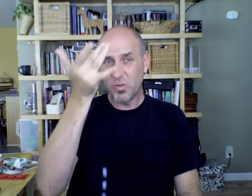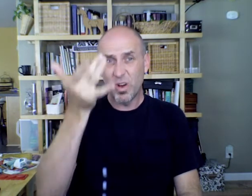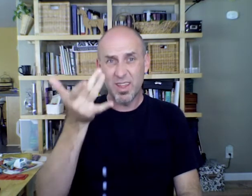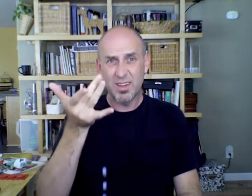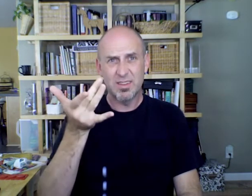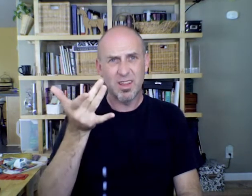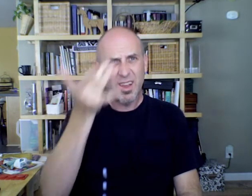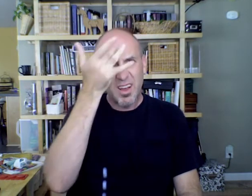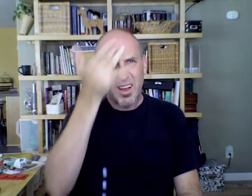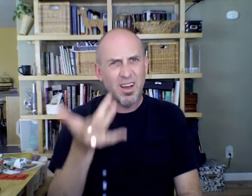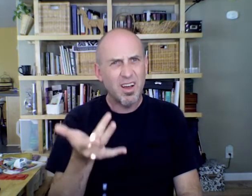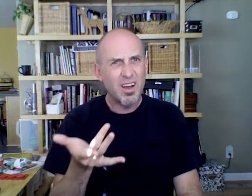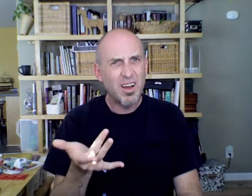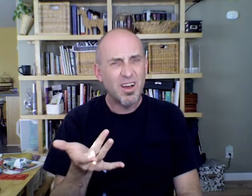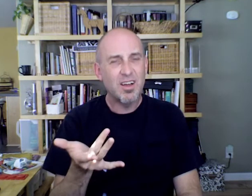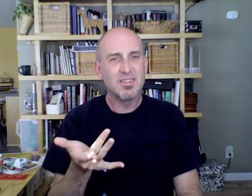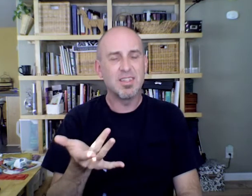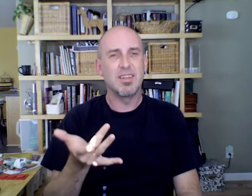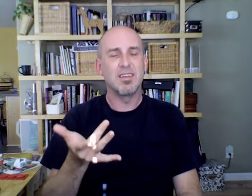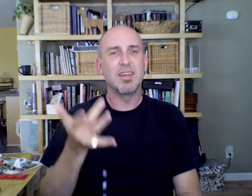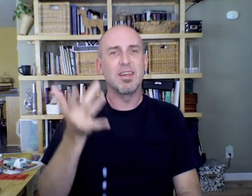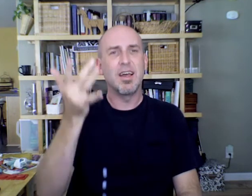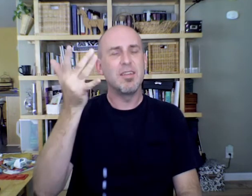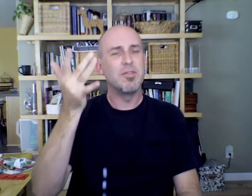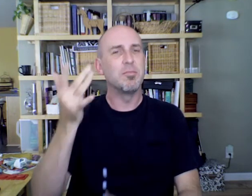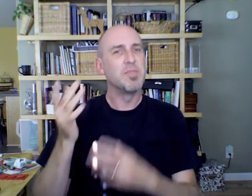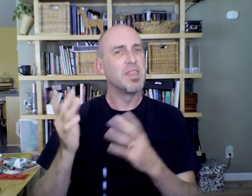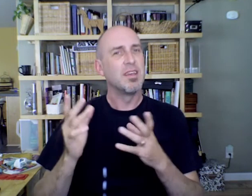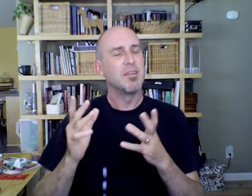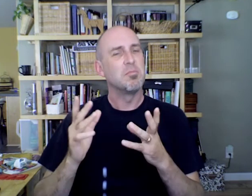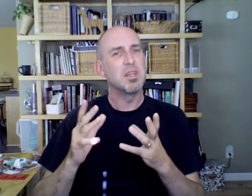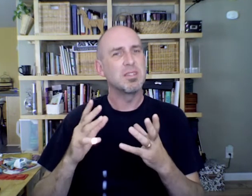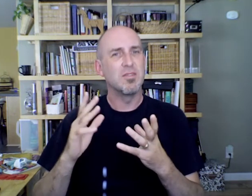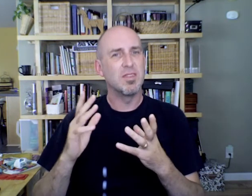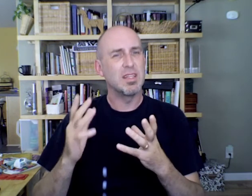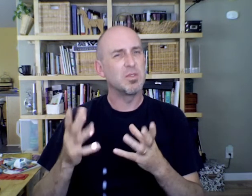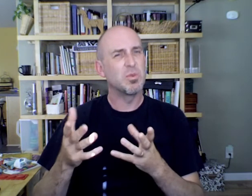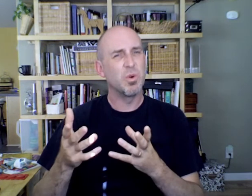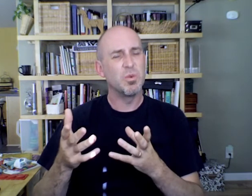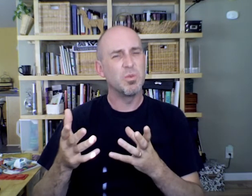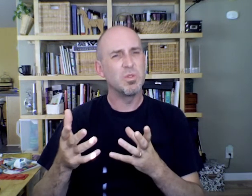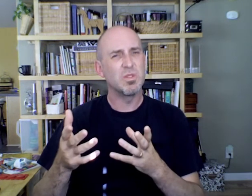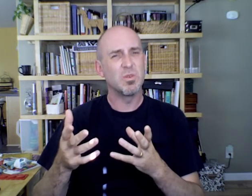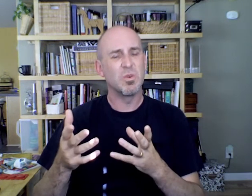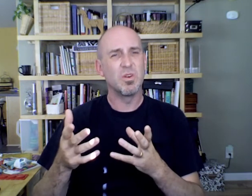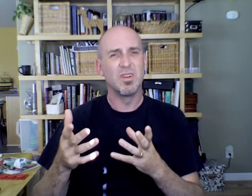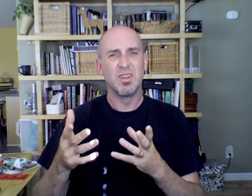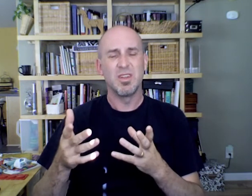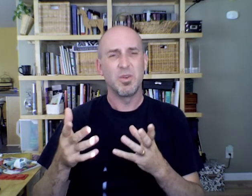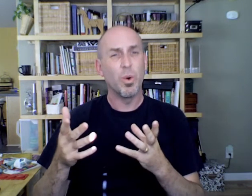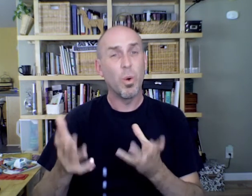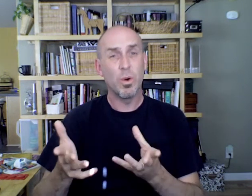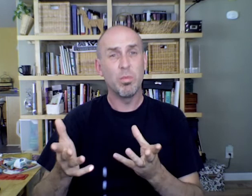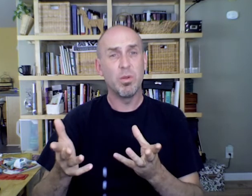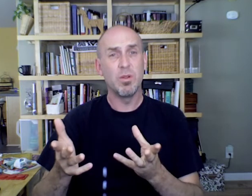forehead. It's like kind of a mix of that's gross or you're horrible